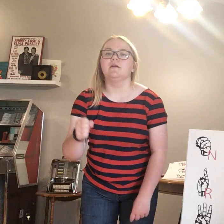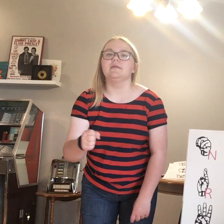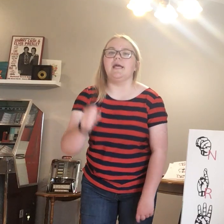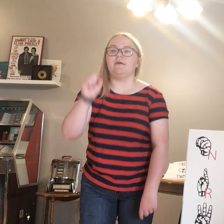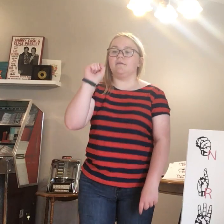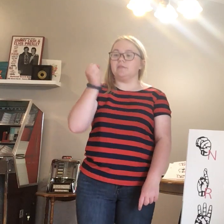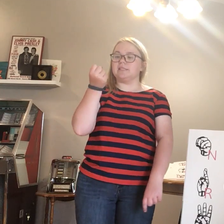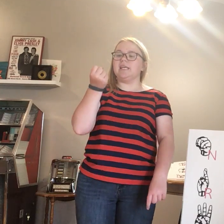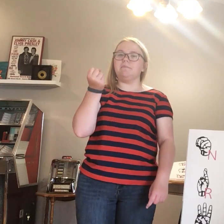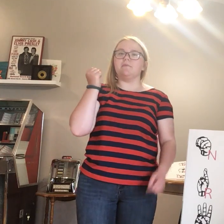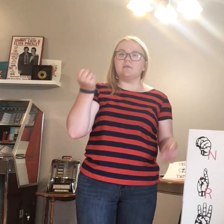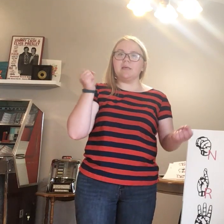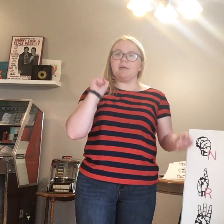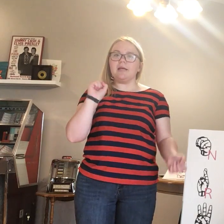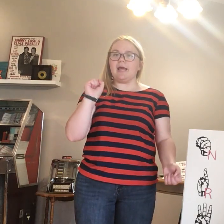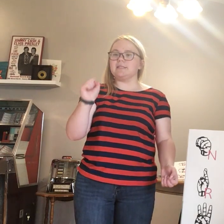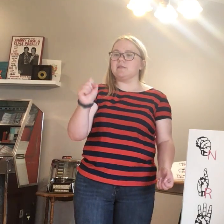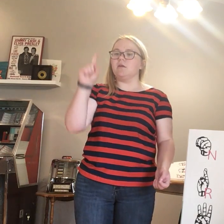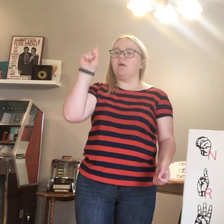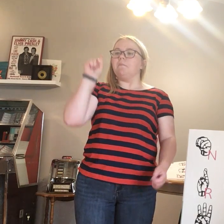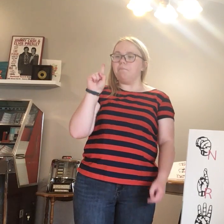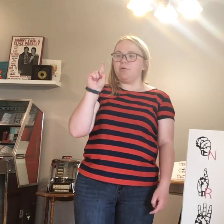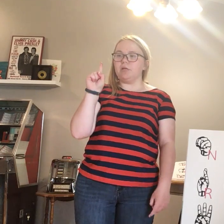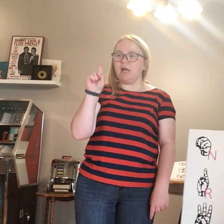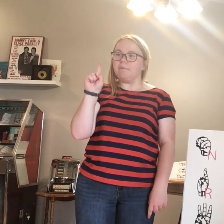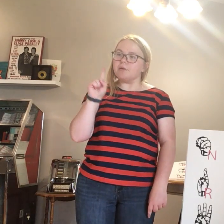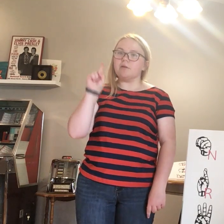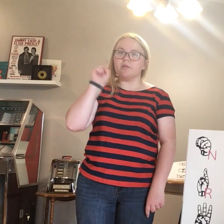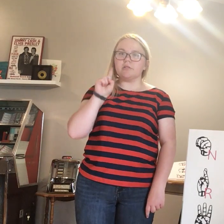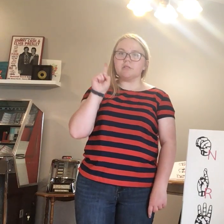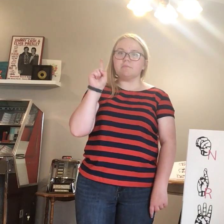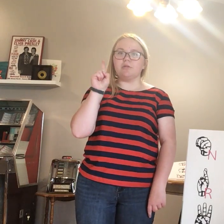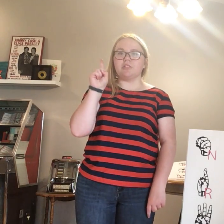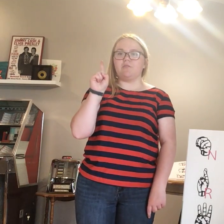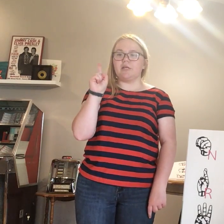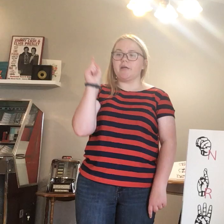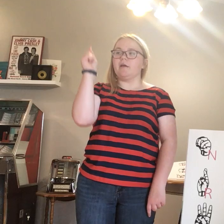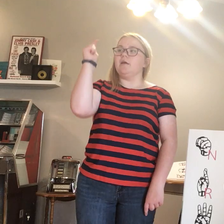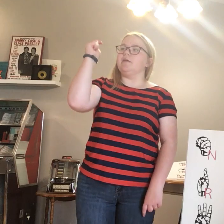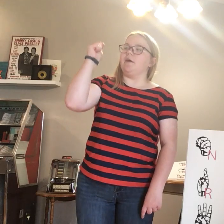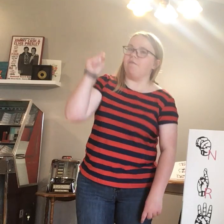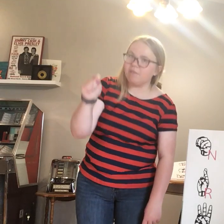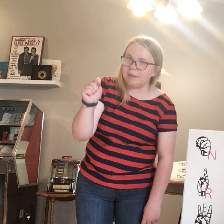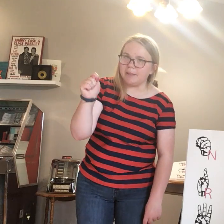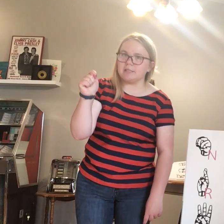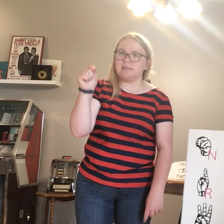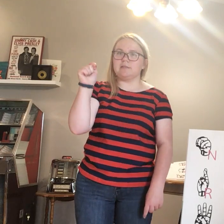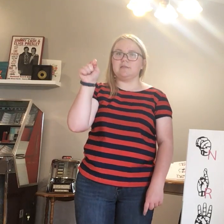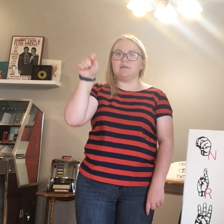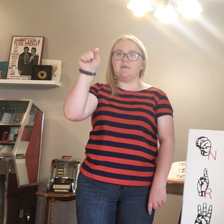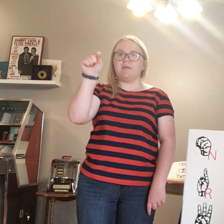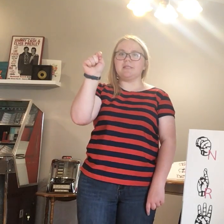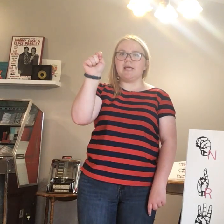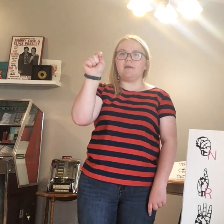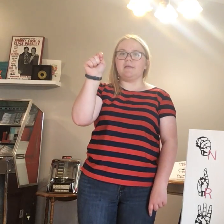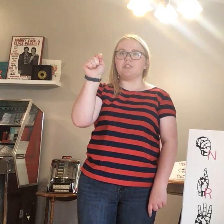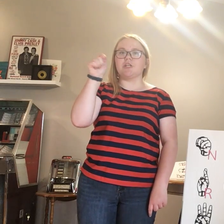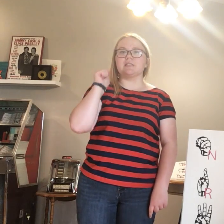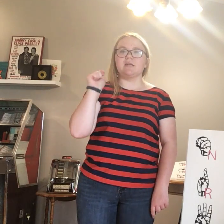Now, let's keep it on S. Put up your pointer finger. Now flip it. Flip it down and make sure it's going to